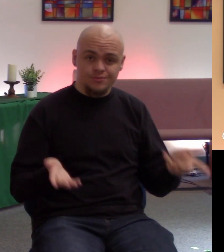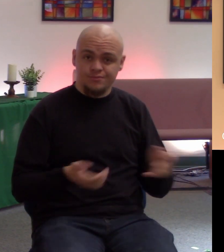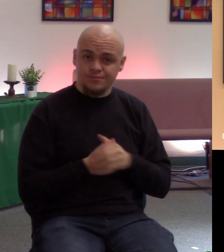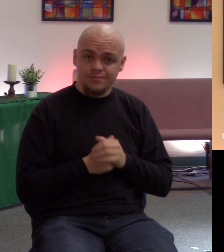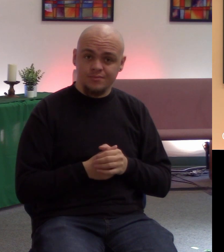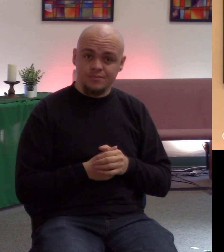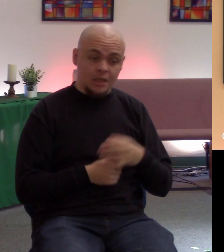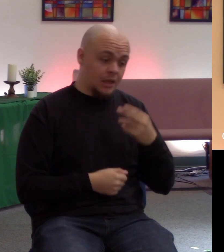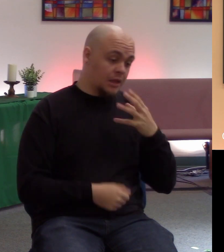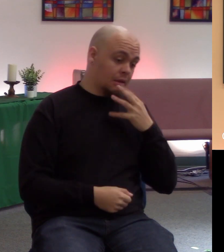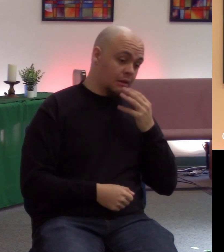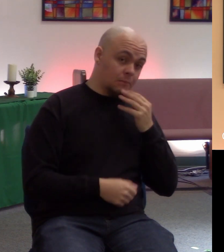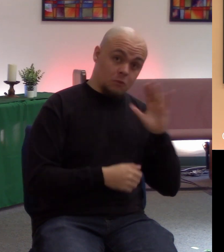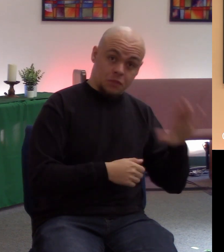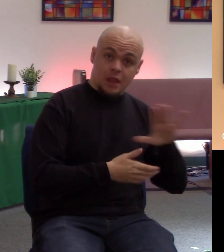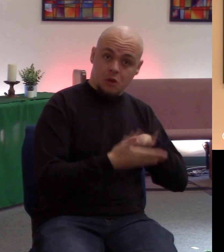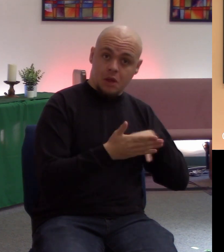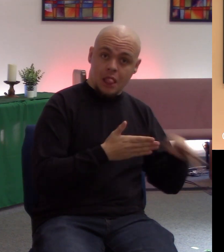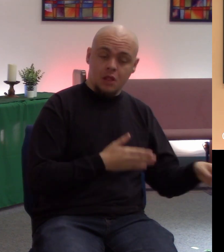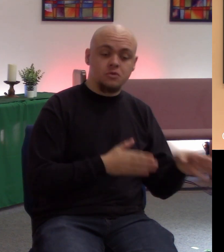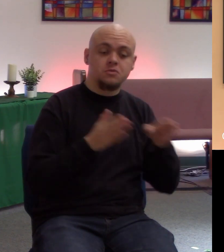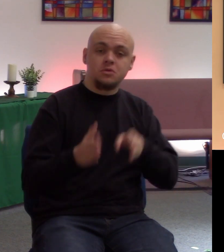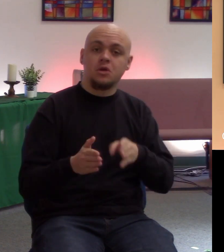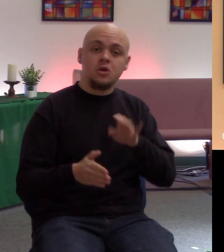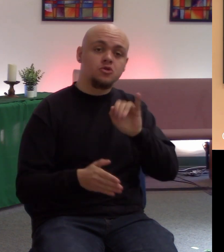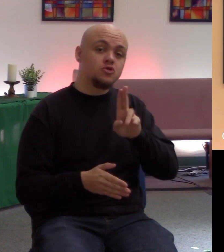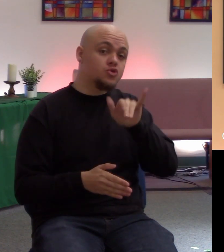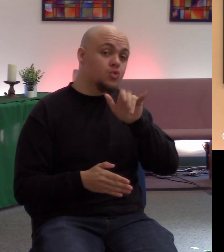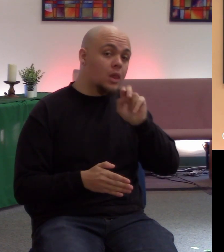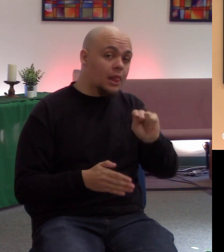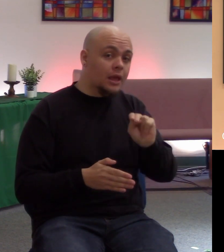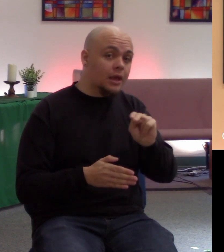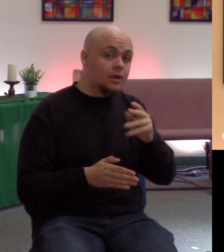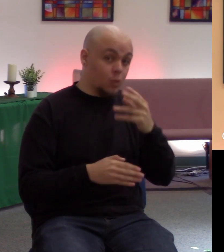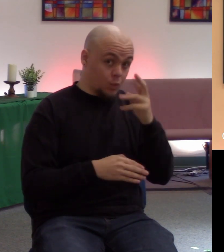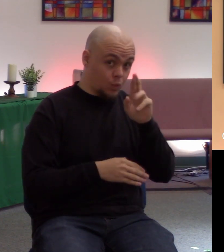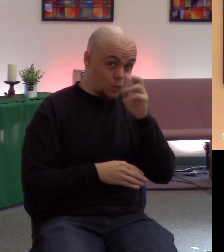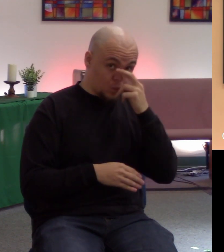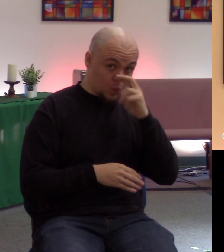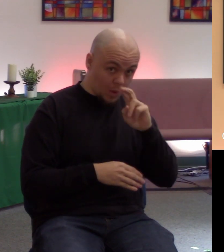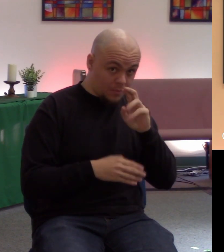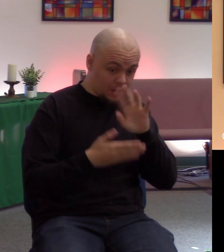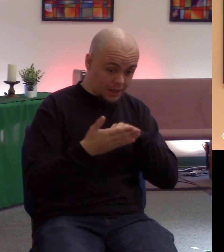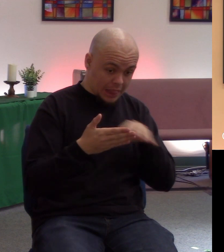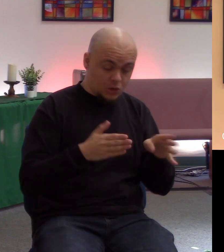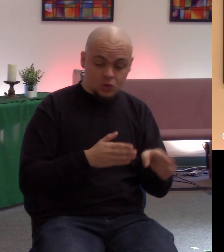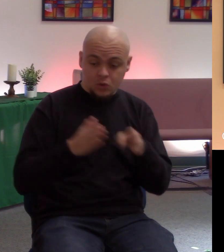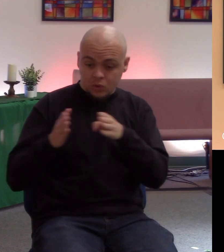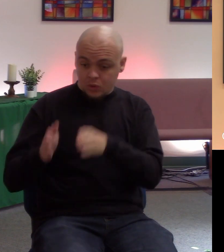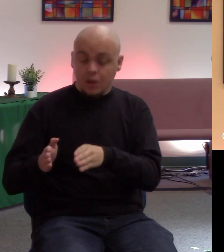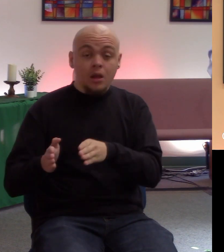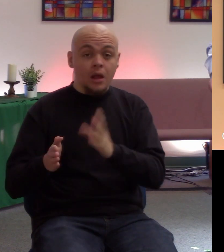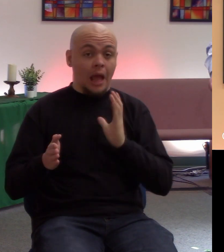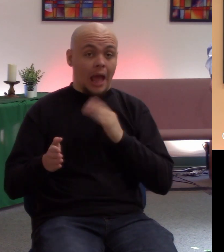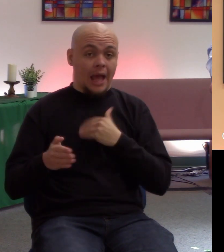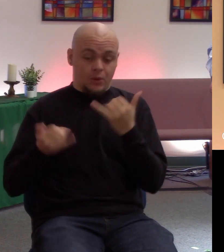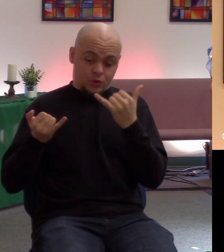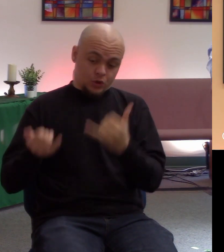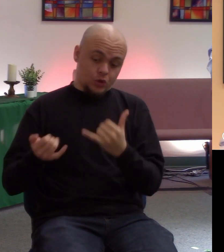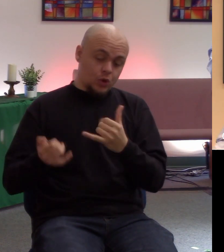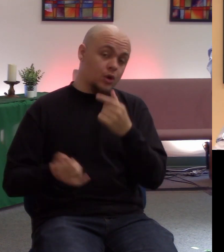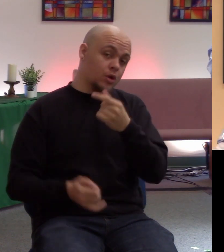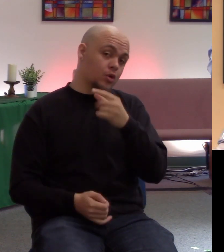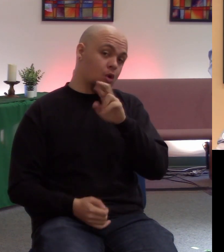Are you using the Hebrew calendar? Are you using the Julian calendar when a lot of these things were written? Were you using